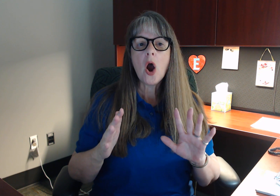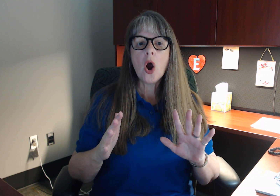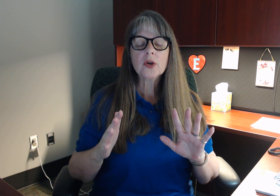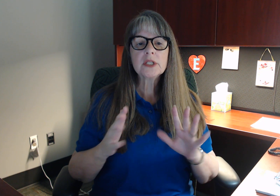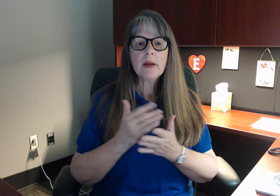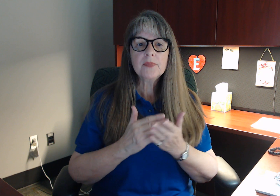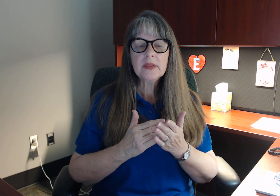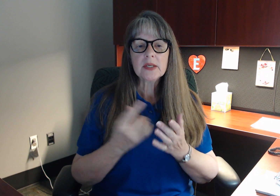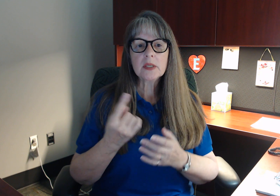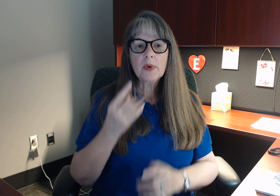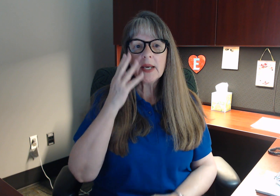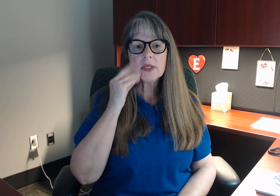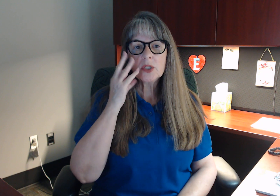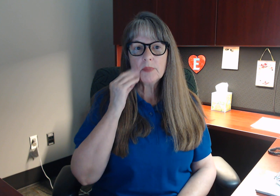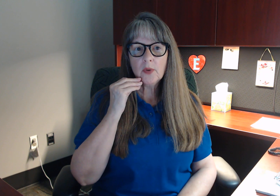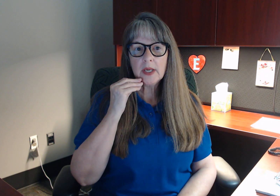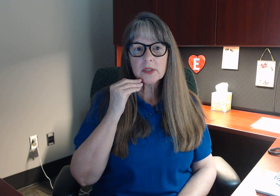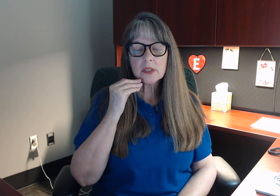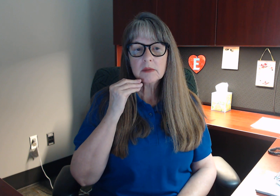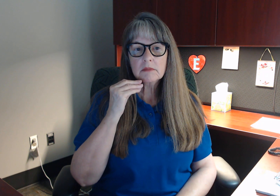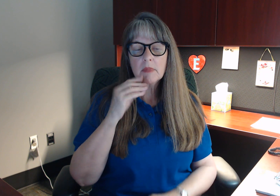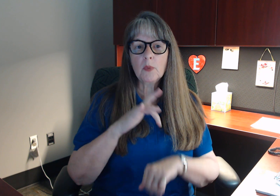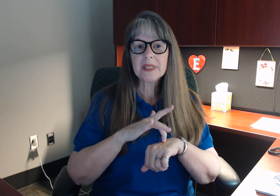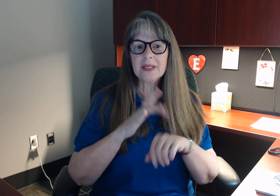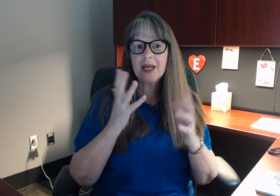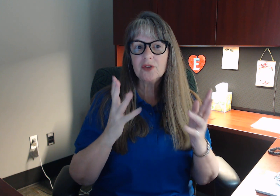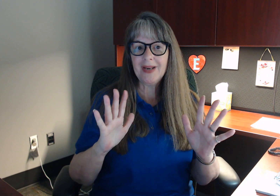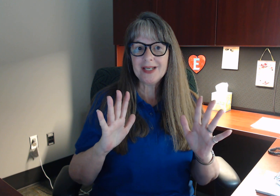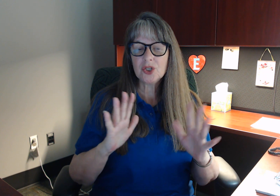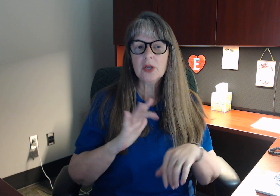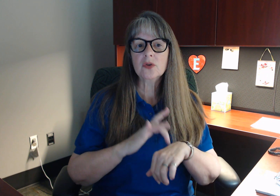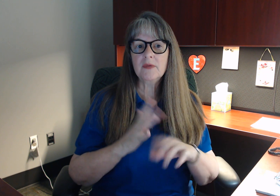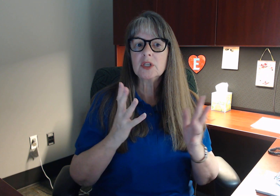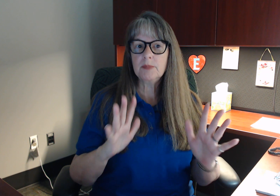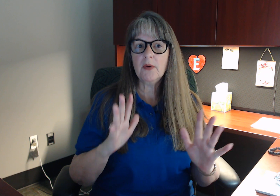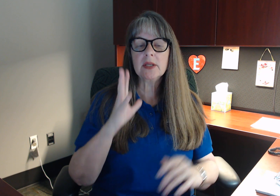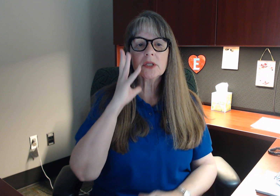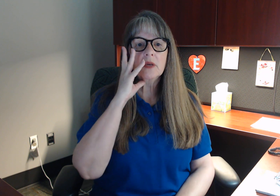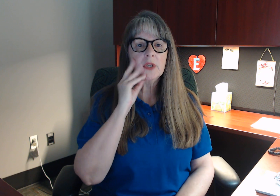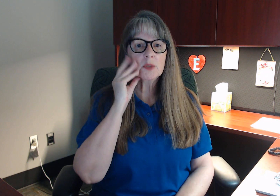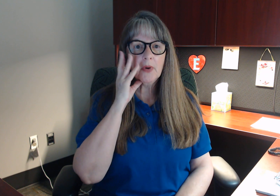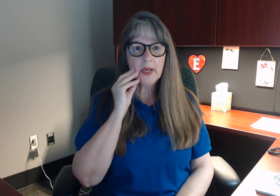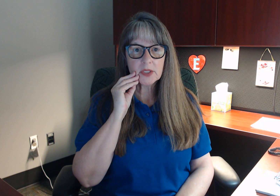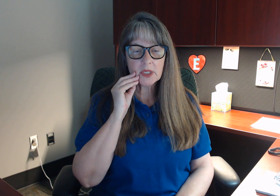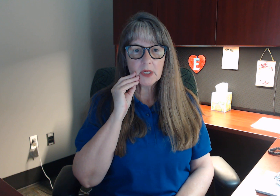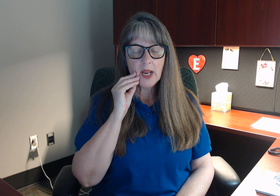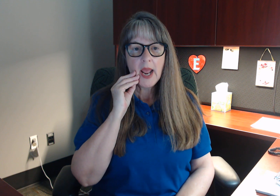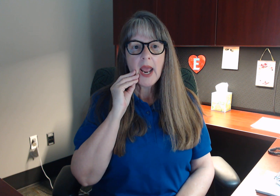are something that someone has experienced. Remember we said touch, finish? So they've experienced it, and